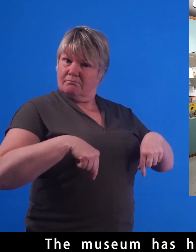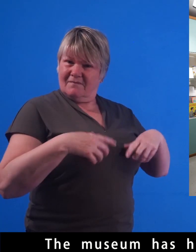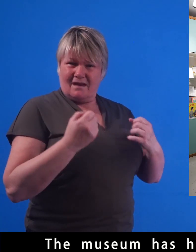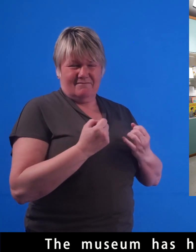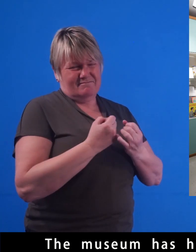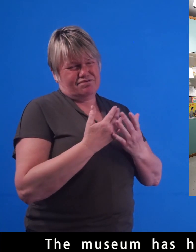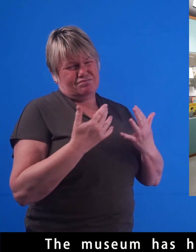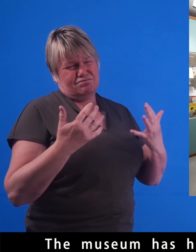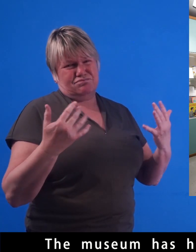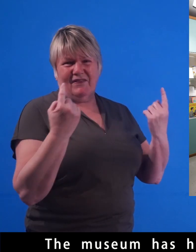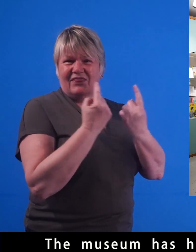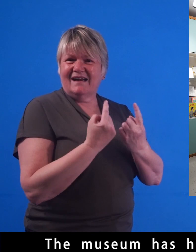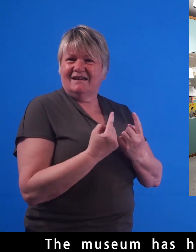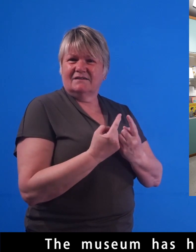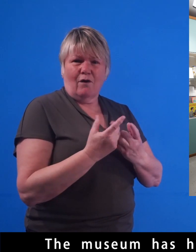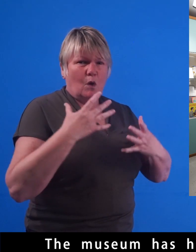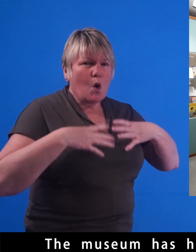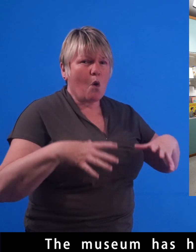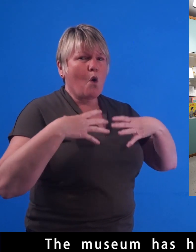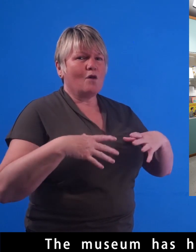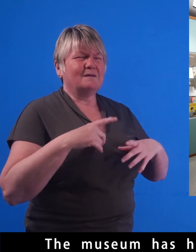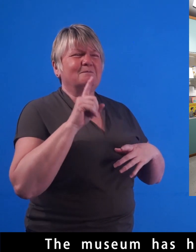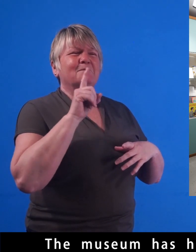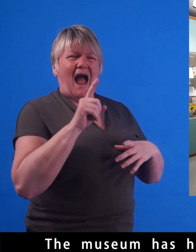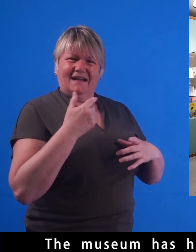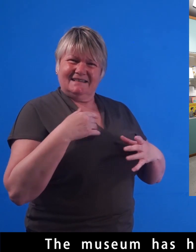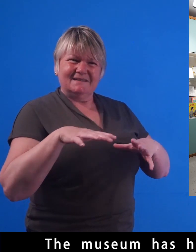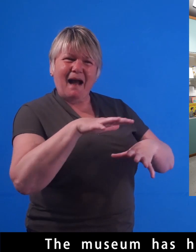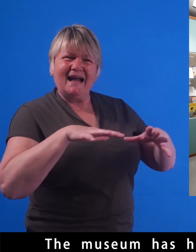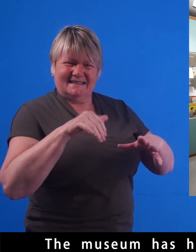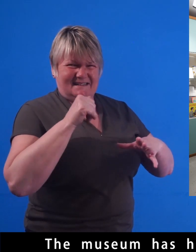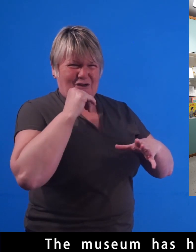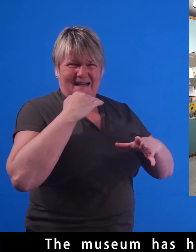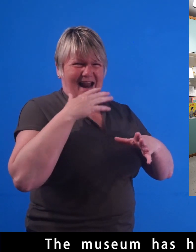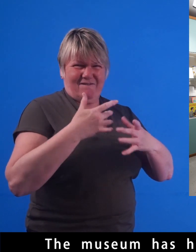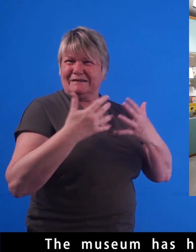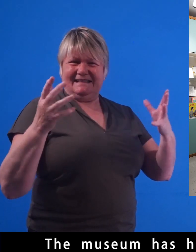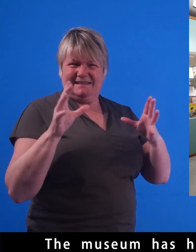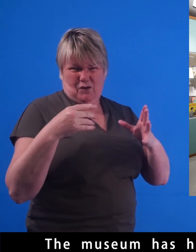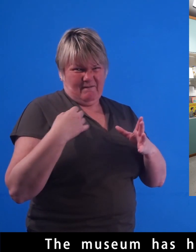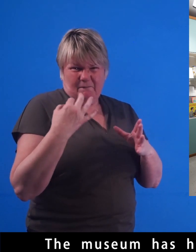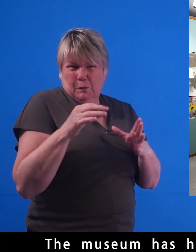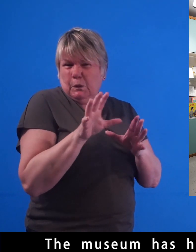The museum has hundreds of items of clothing, but we only have space here for a very few.